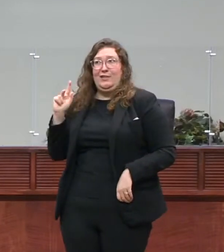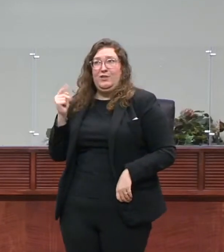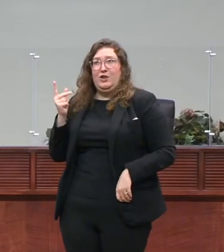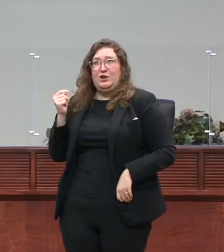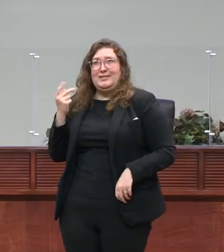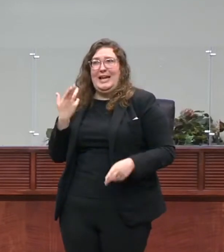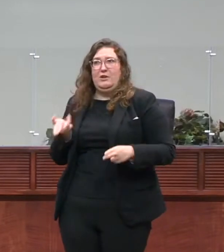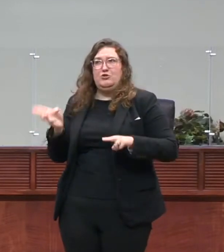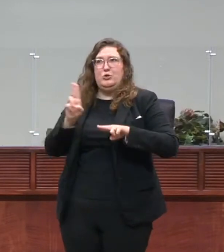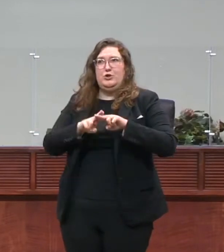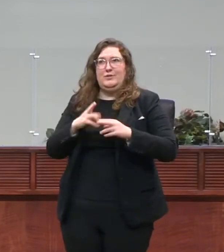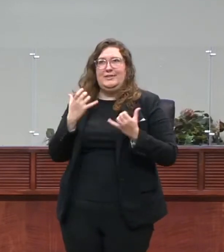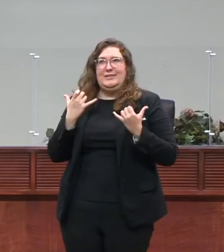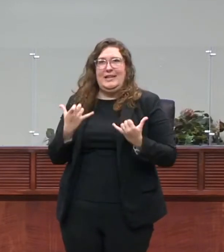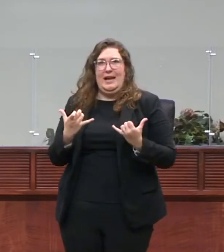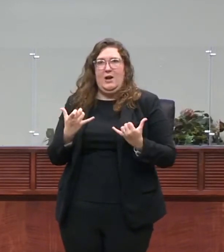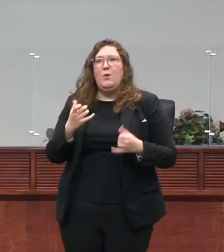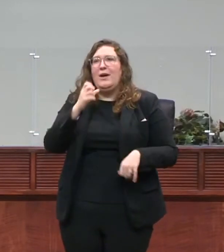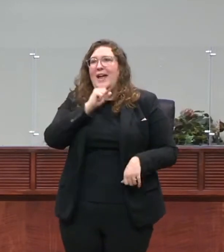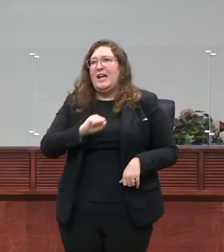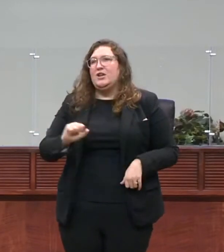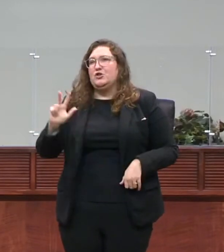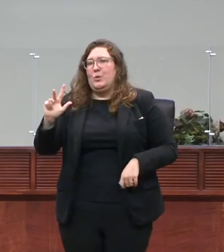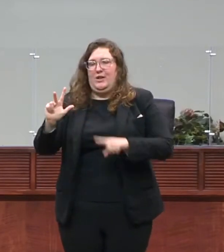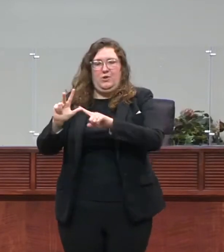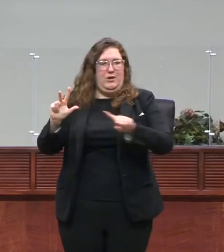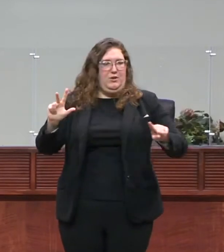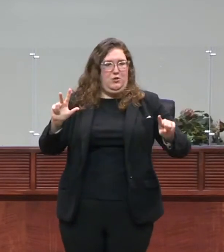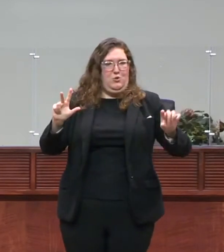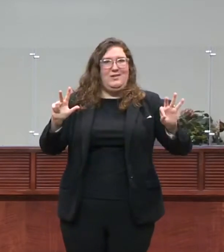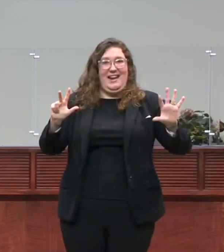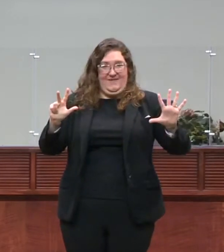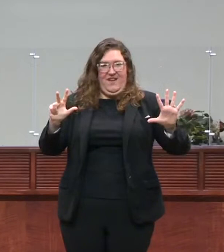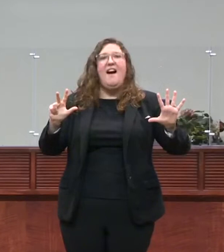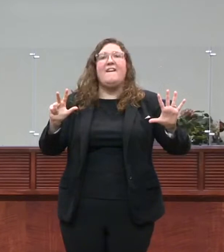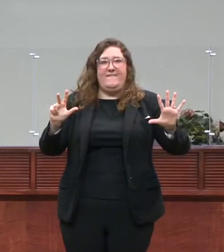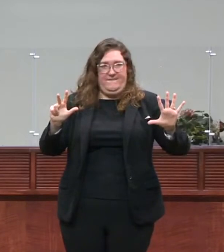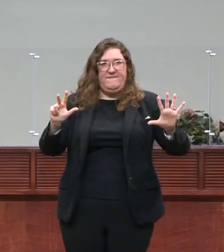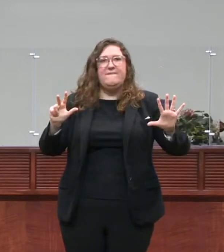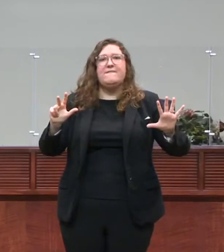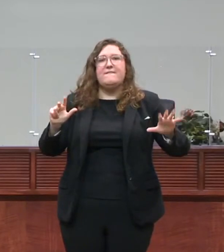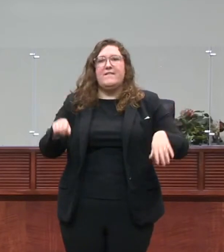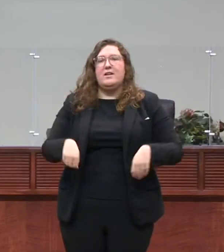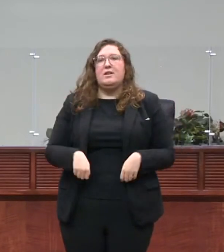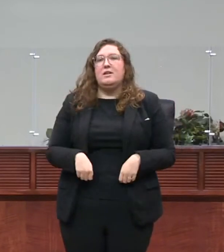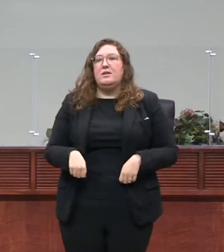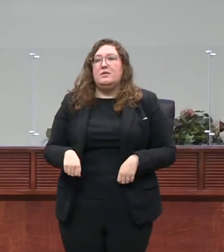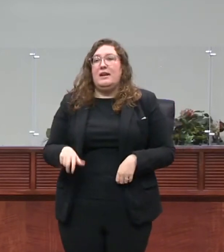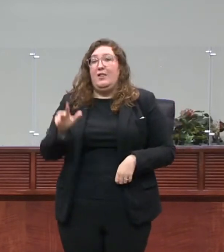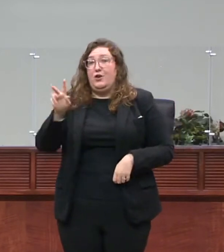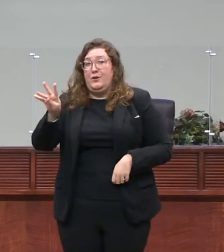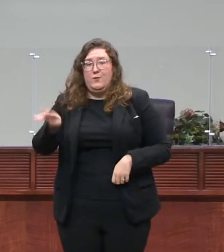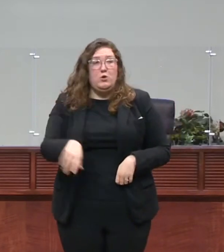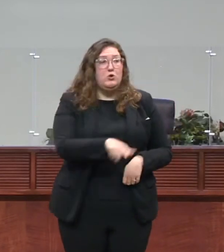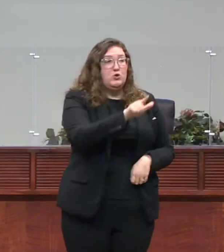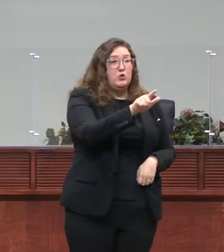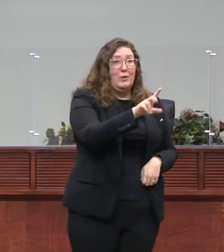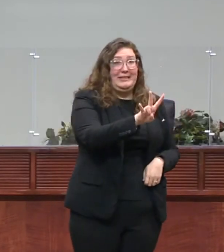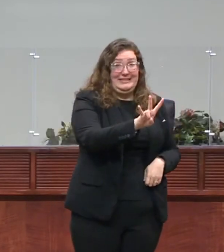reported at least, age 23 to 95. 27 have known